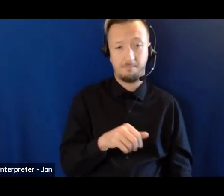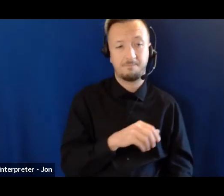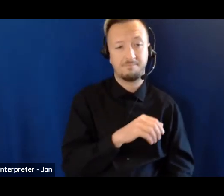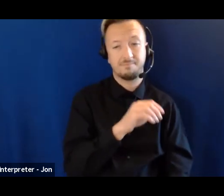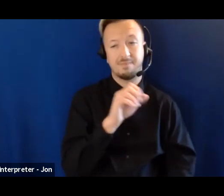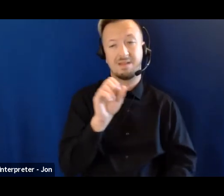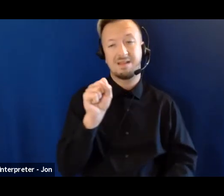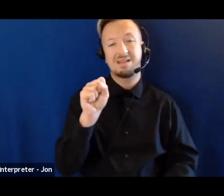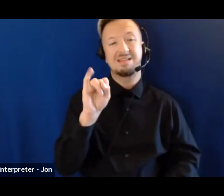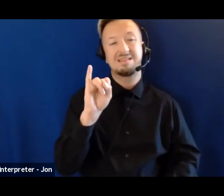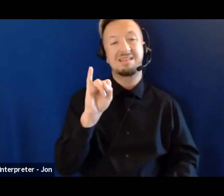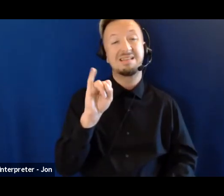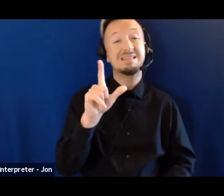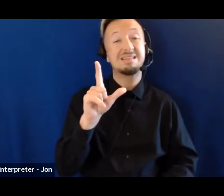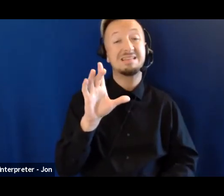is like